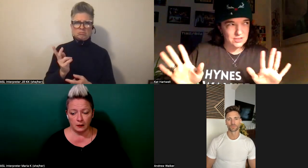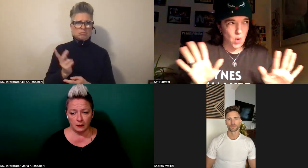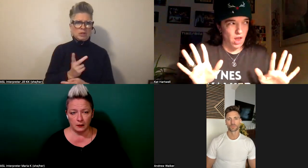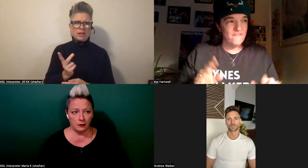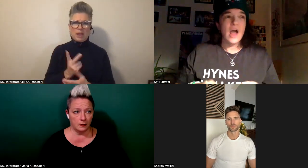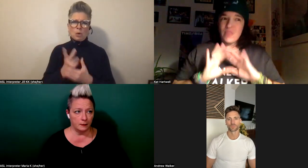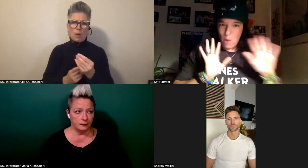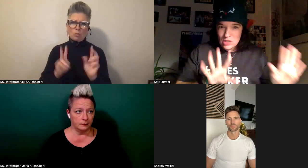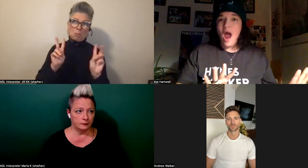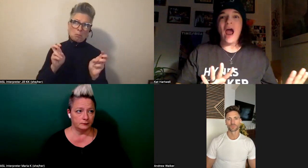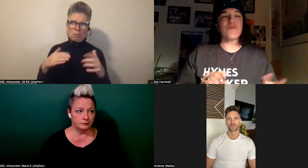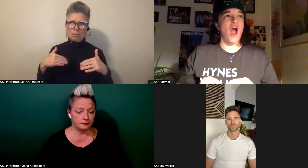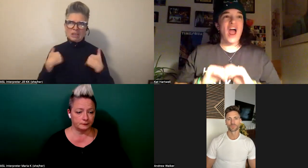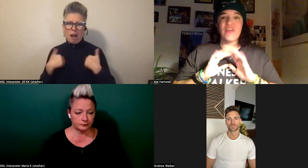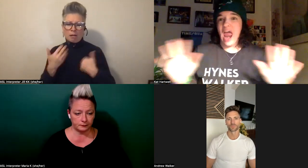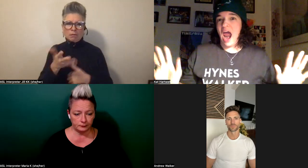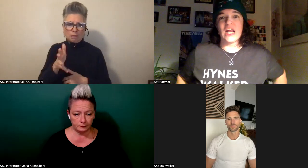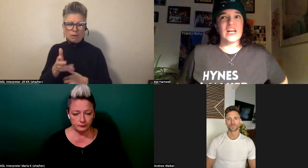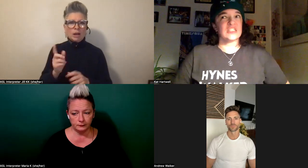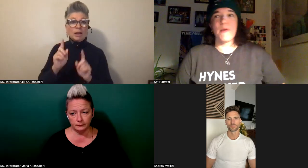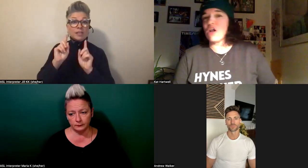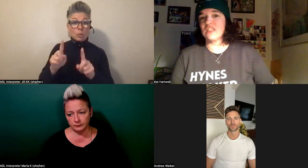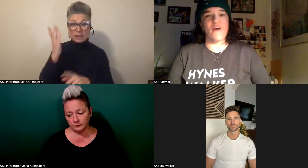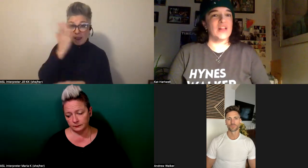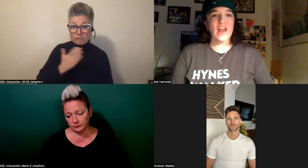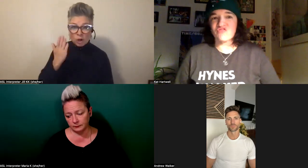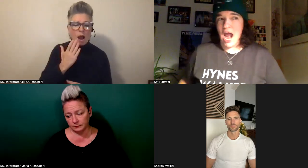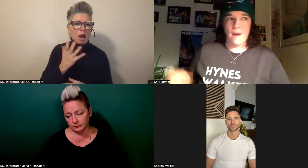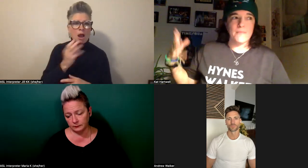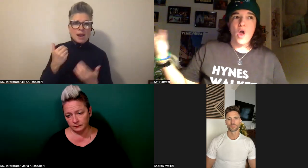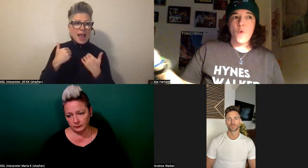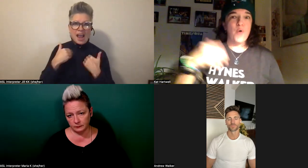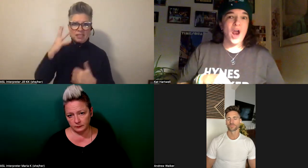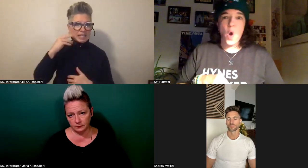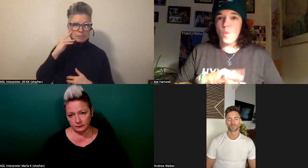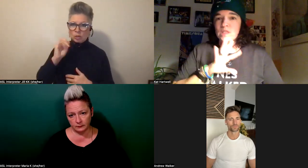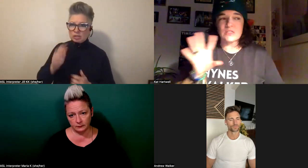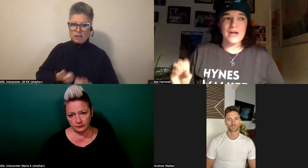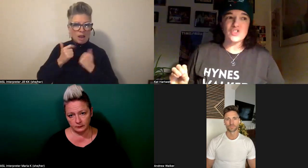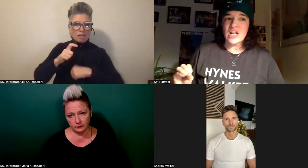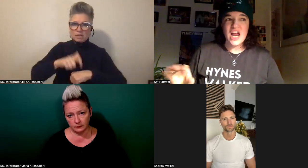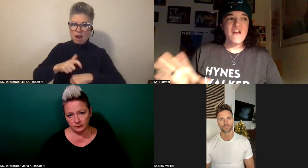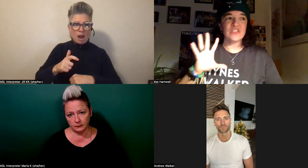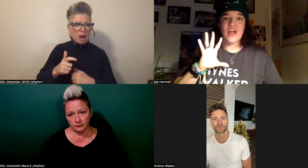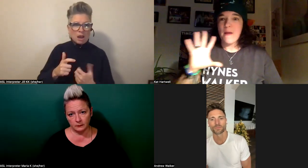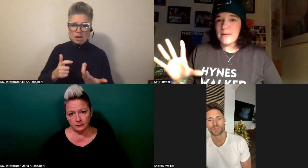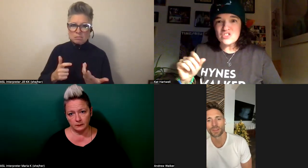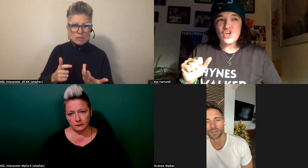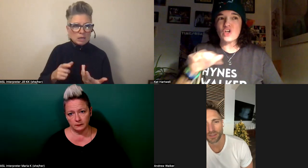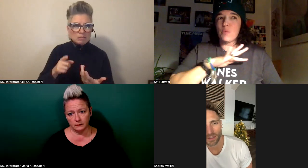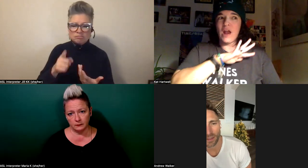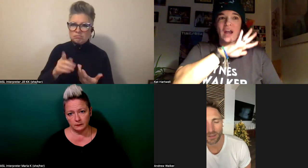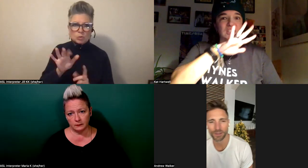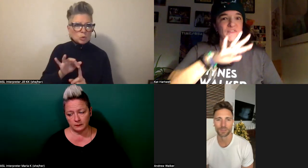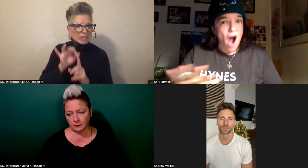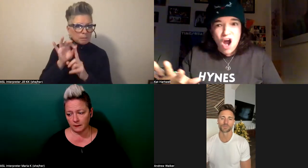young, sort of. They went to Africa. They had an experience of a lifetime. Brought home some special good